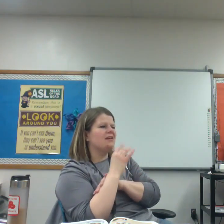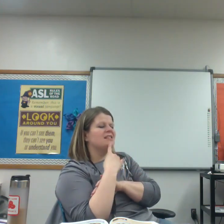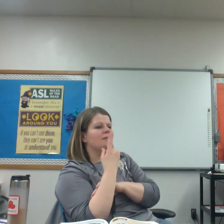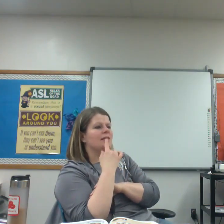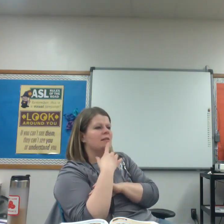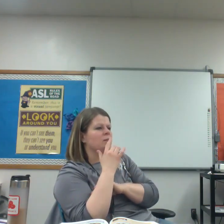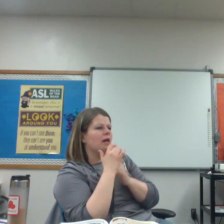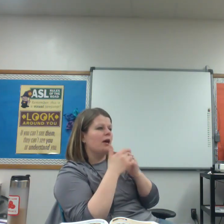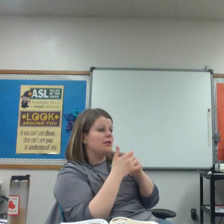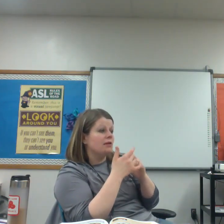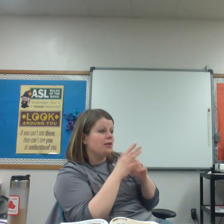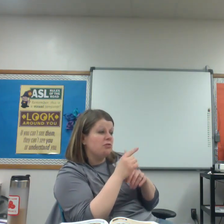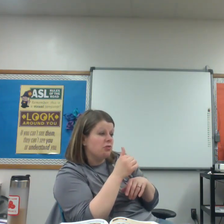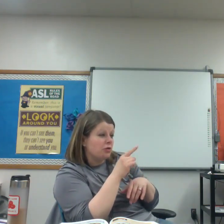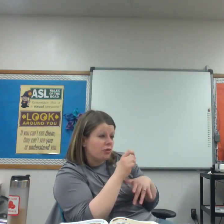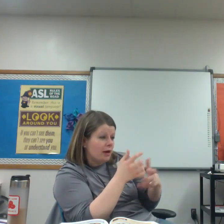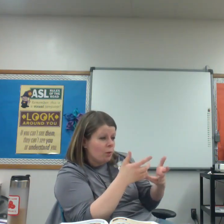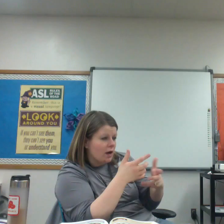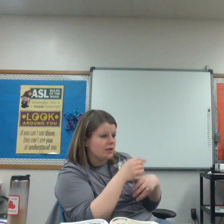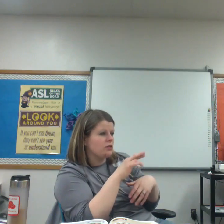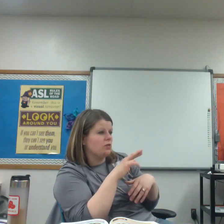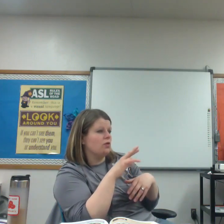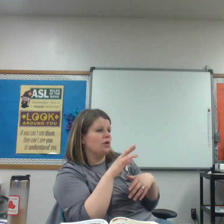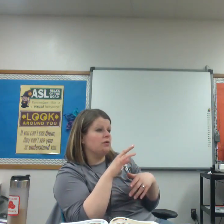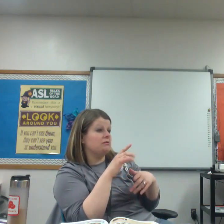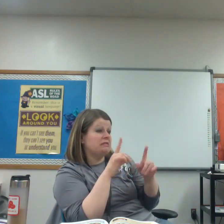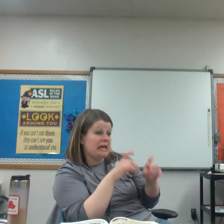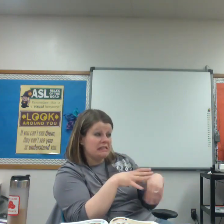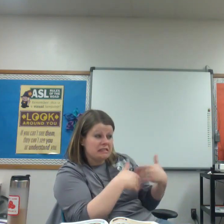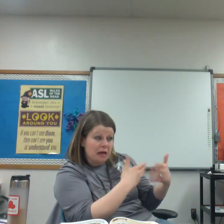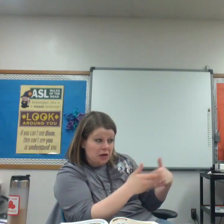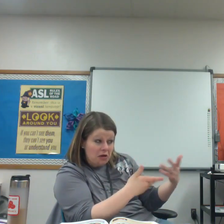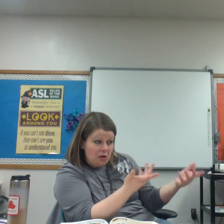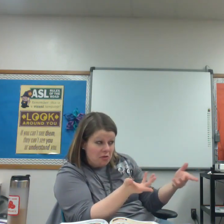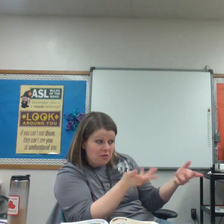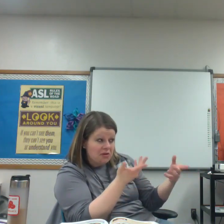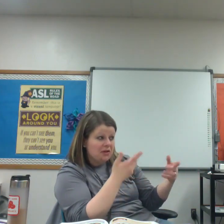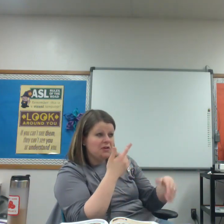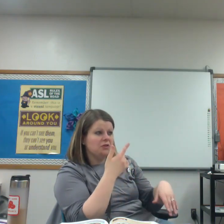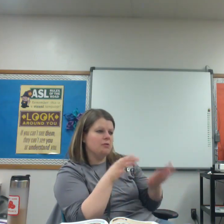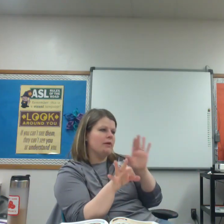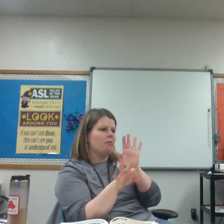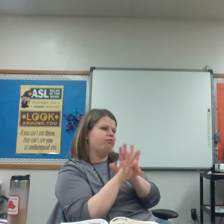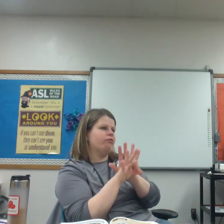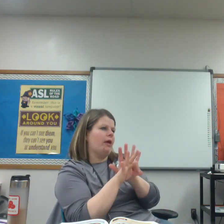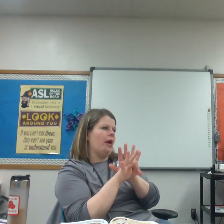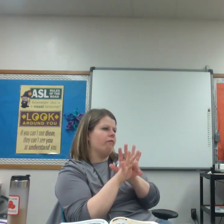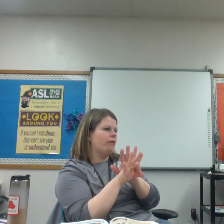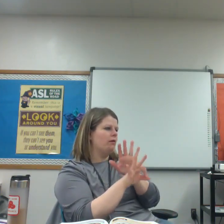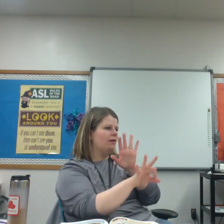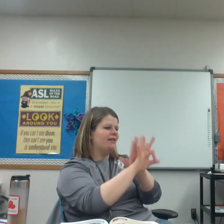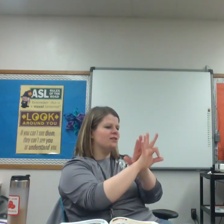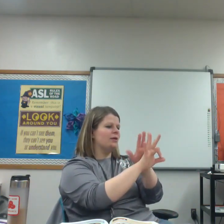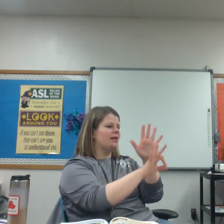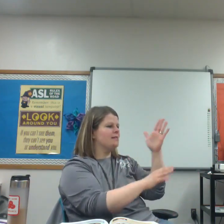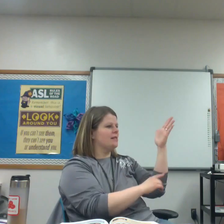if somebody says, well, how did, like, your grade what, or test, how to go, you could be like, F. Because what it is, it's like, this